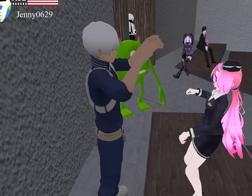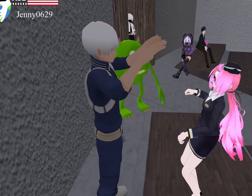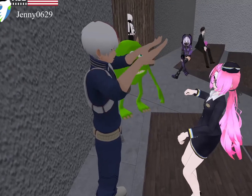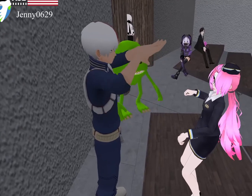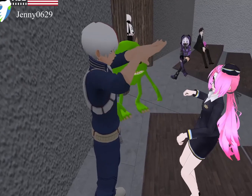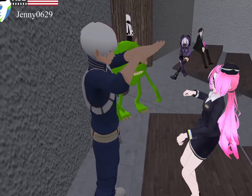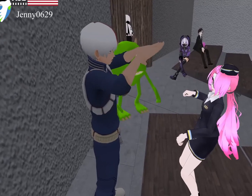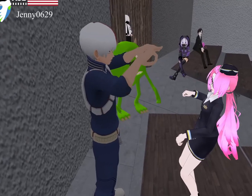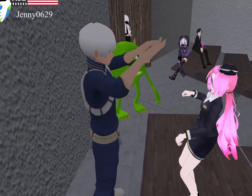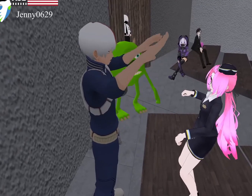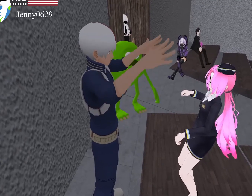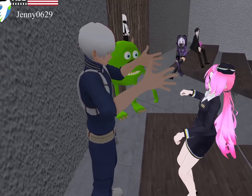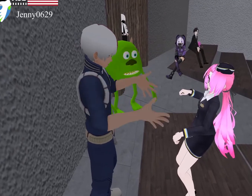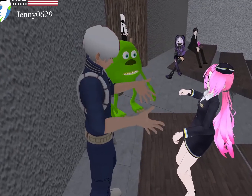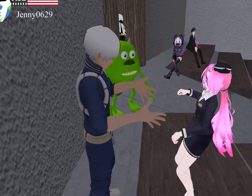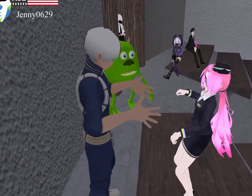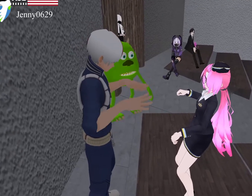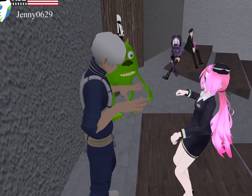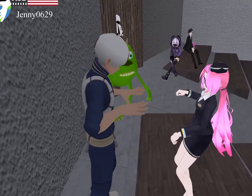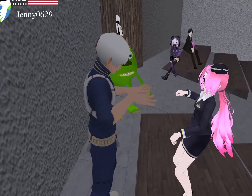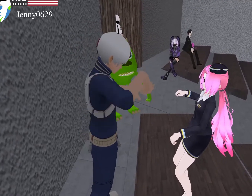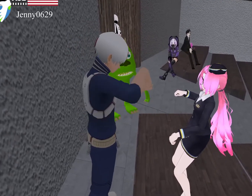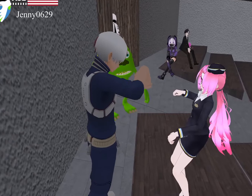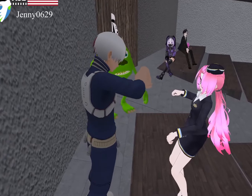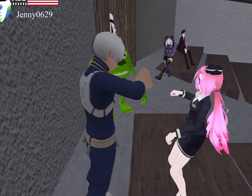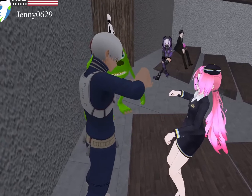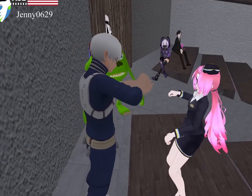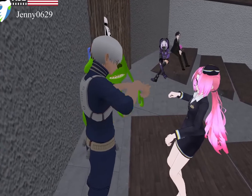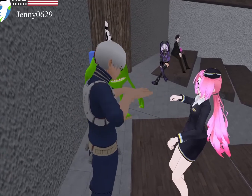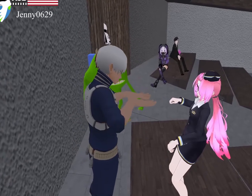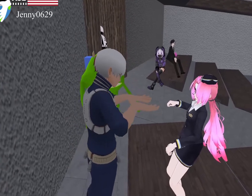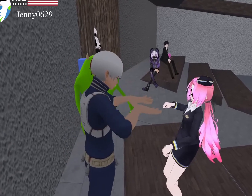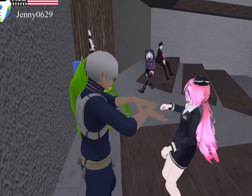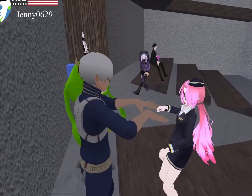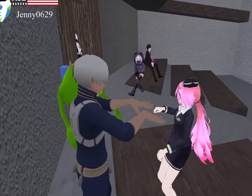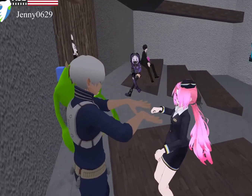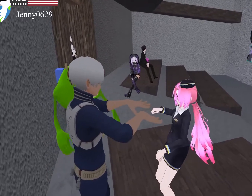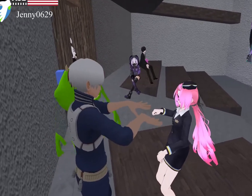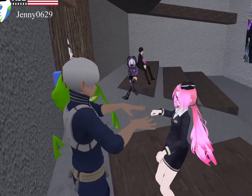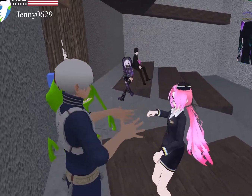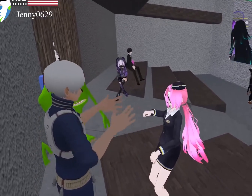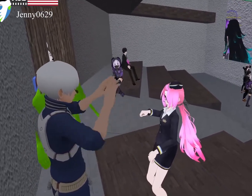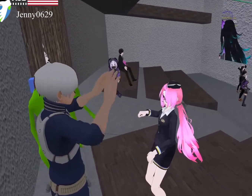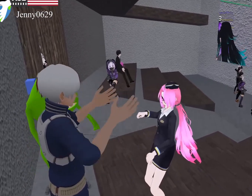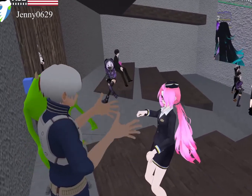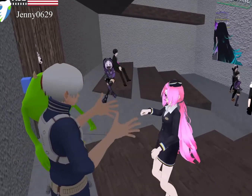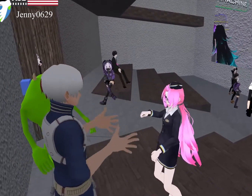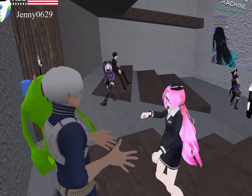But then if I wanted to show a sewing machine, I could like, and then. For the last person. Yeah, there's also a sign for machine. You could also